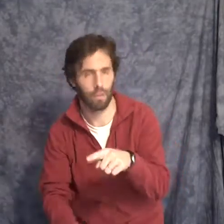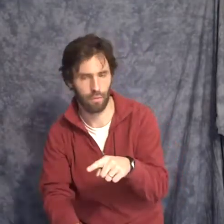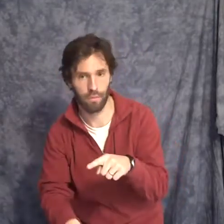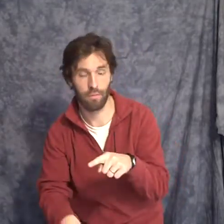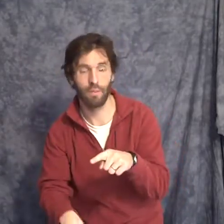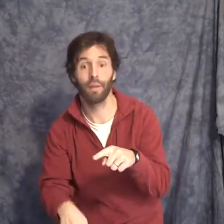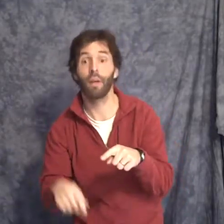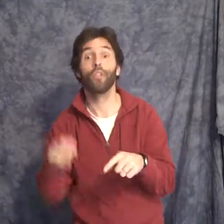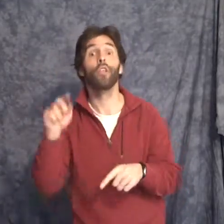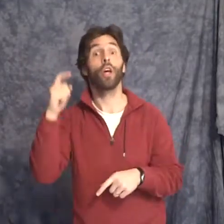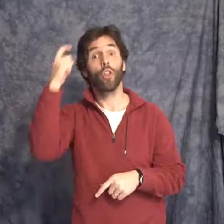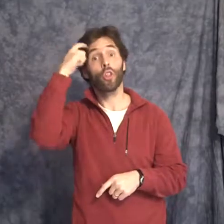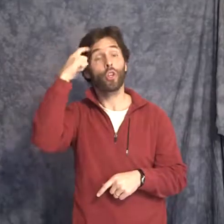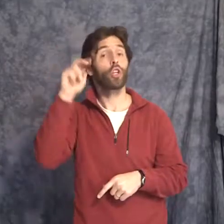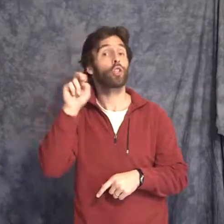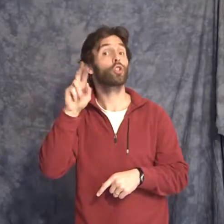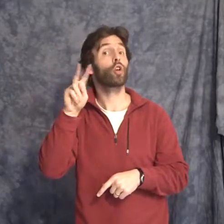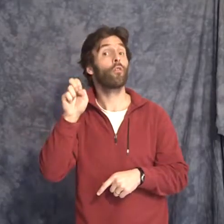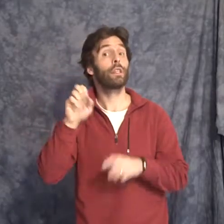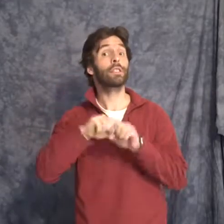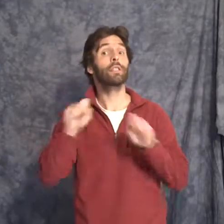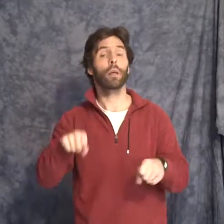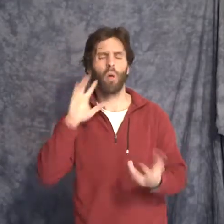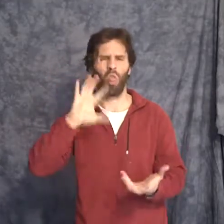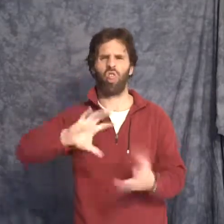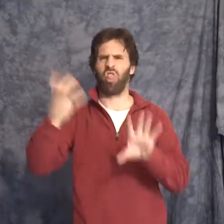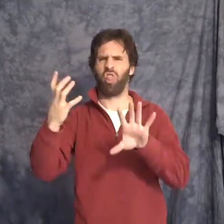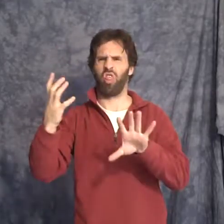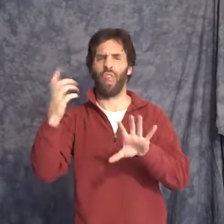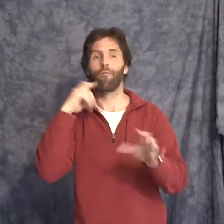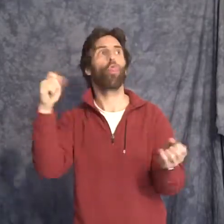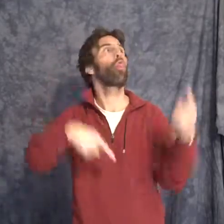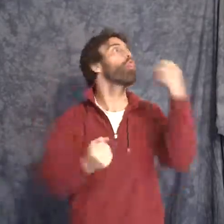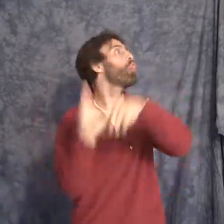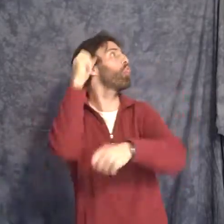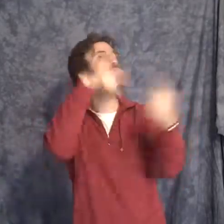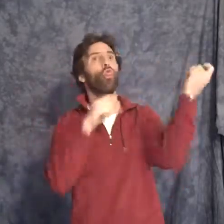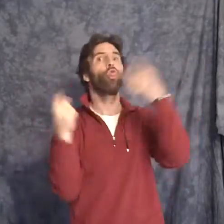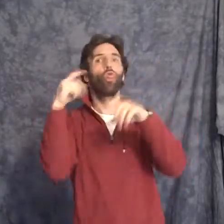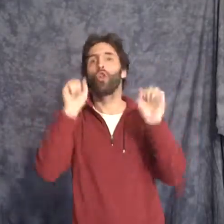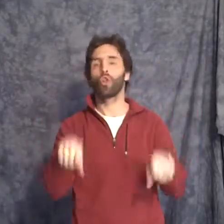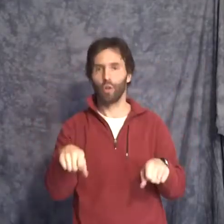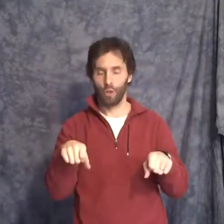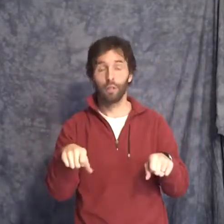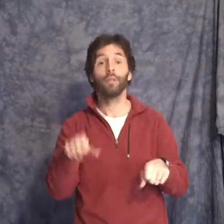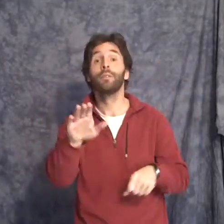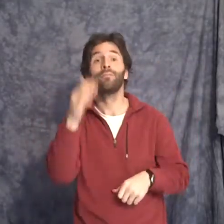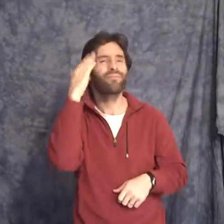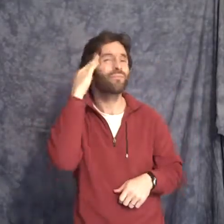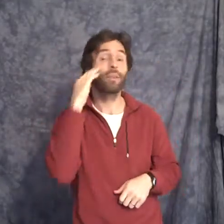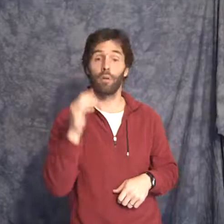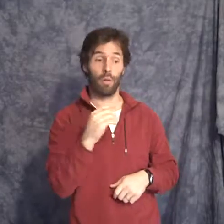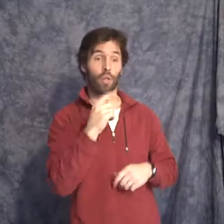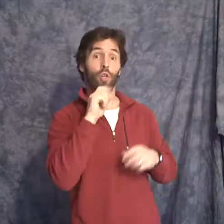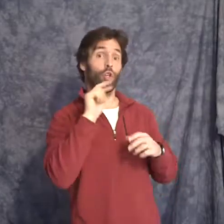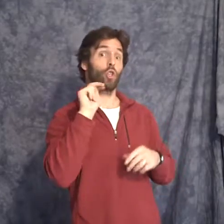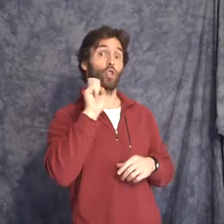could have it go any which way it wanted to. Nerve impulses, just like blood circulating through your blood vessels,